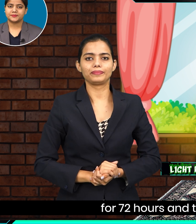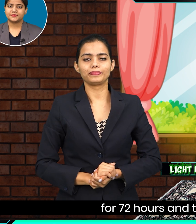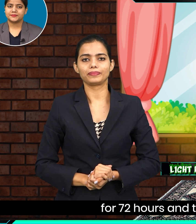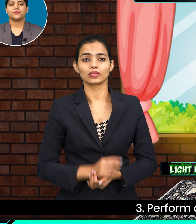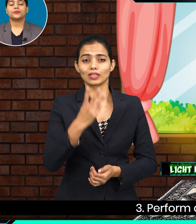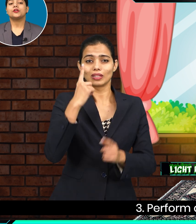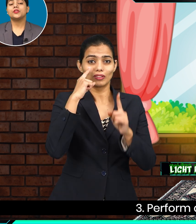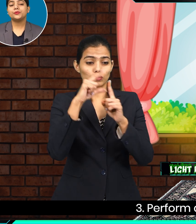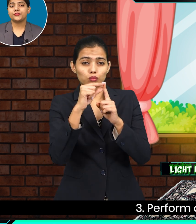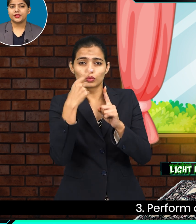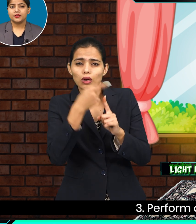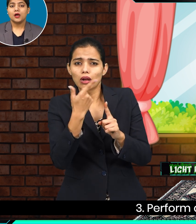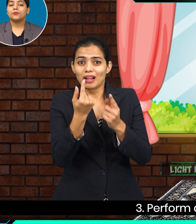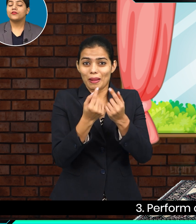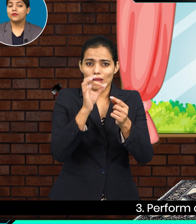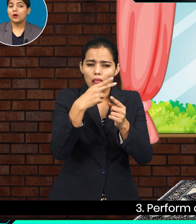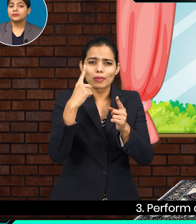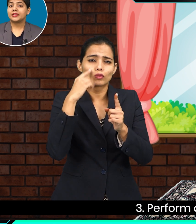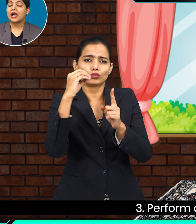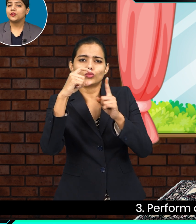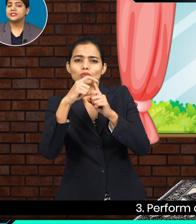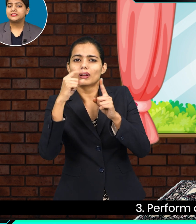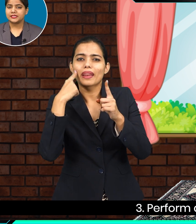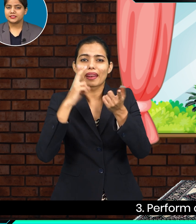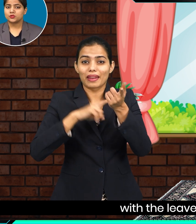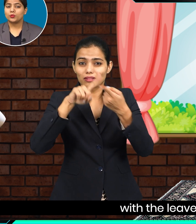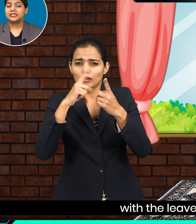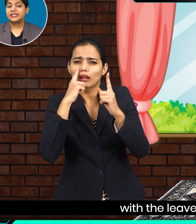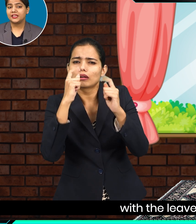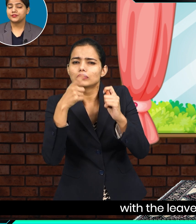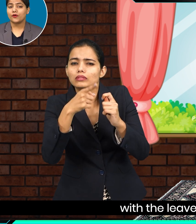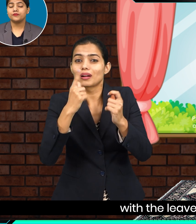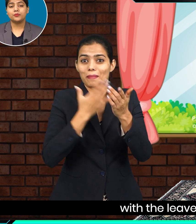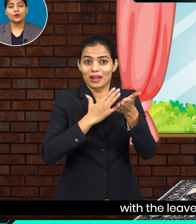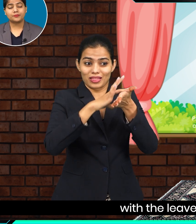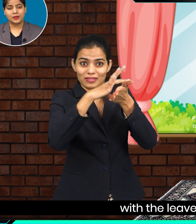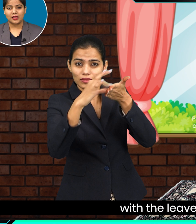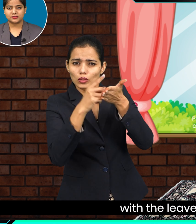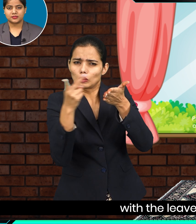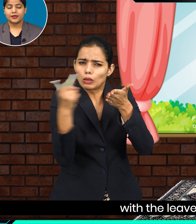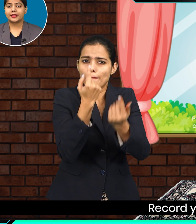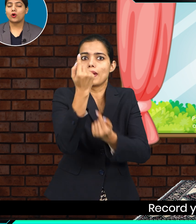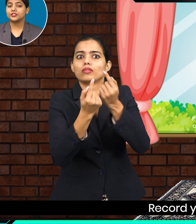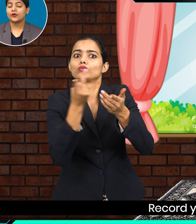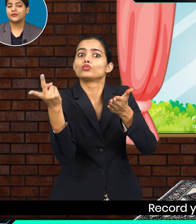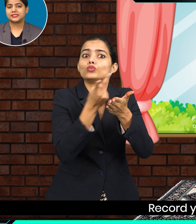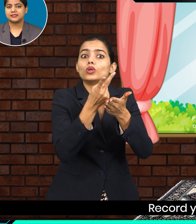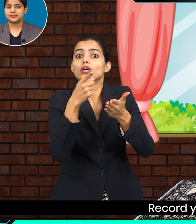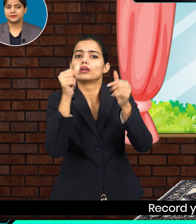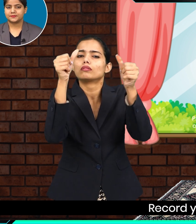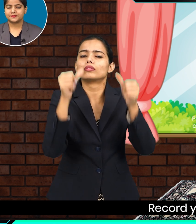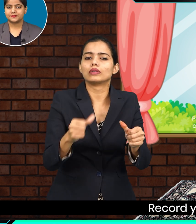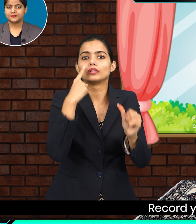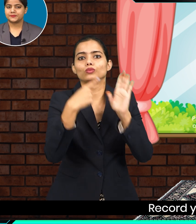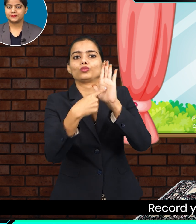sunlight. Number 3. Perform an iodine test with the leaves of both plants. Record your